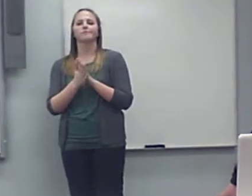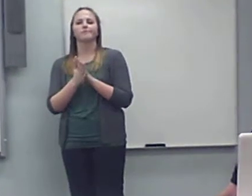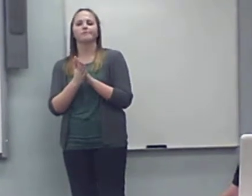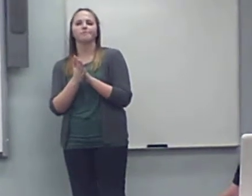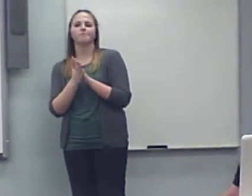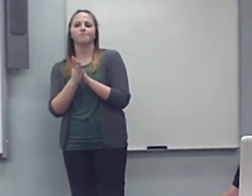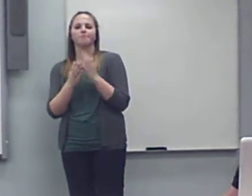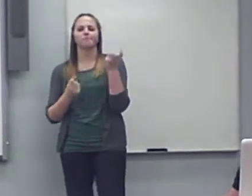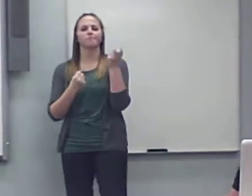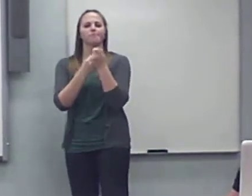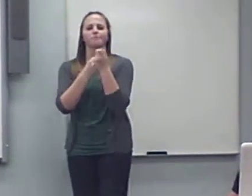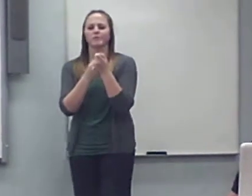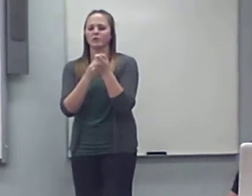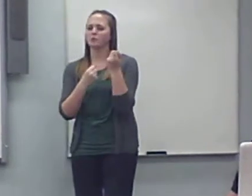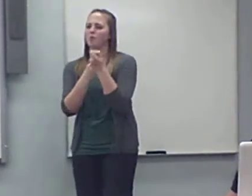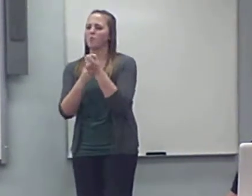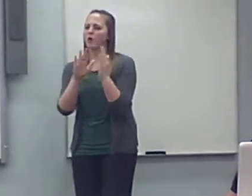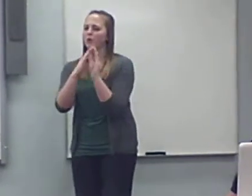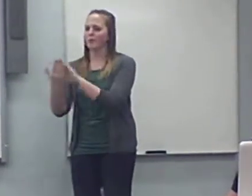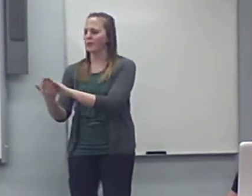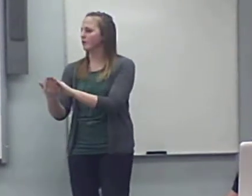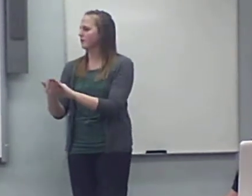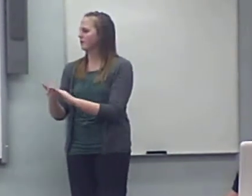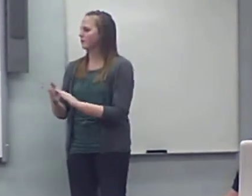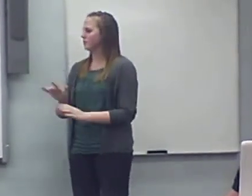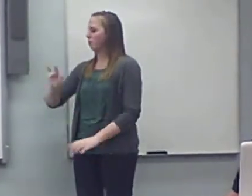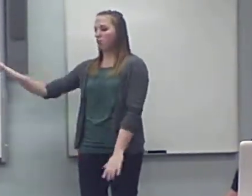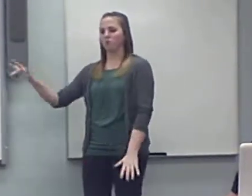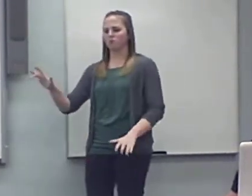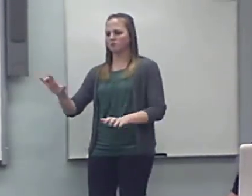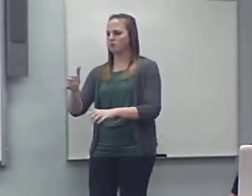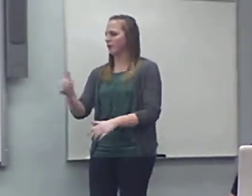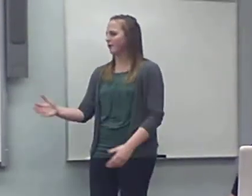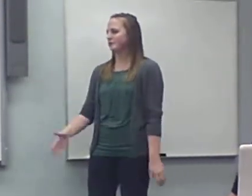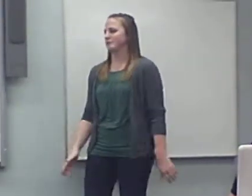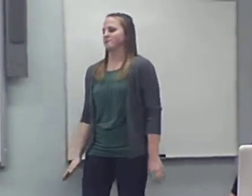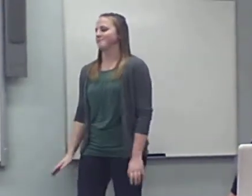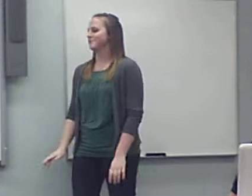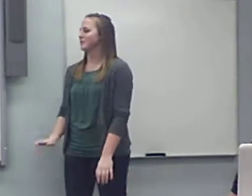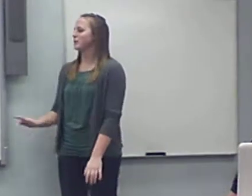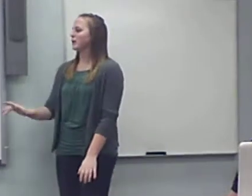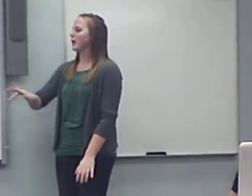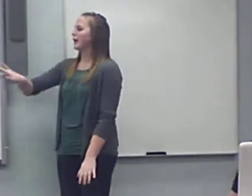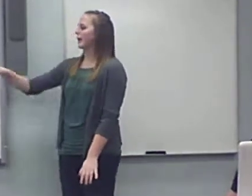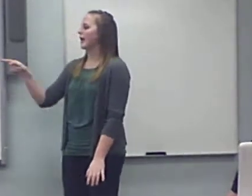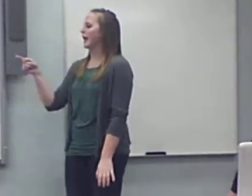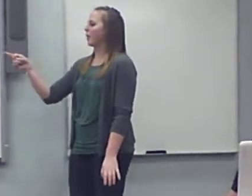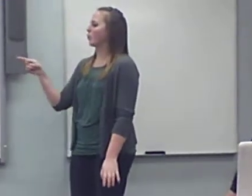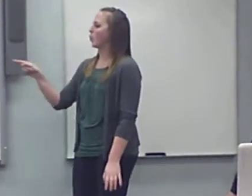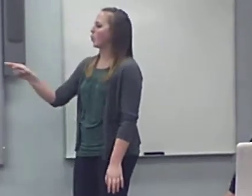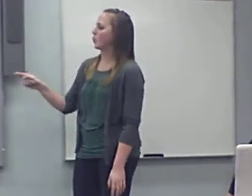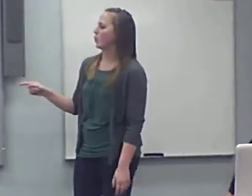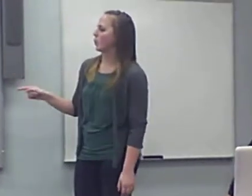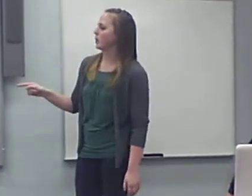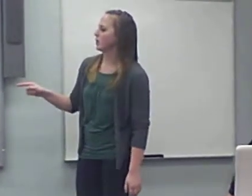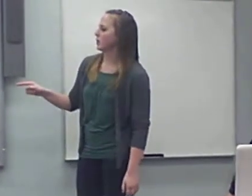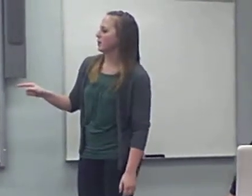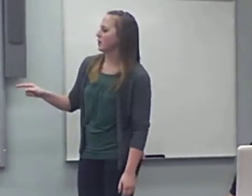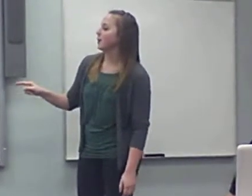settings? If I do that, does it do anything? The arrow. Okay. The arrow. The arrow. The arrow. See the right. little arrow right This there? arrow